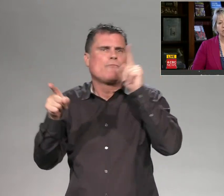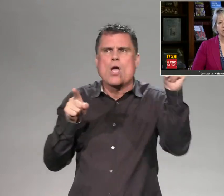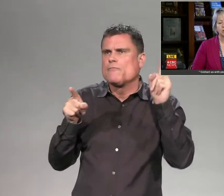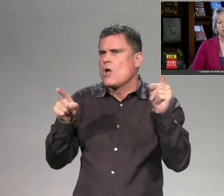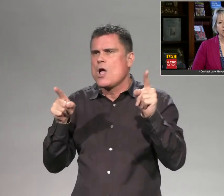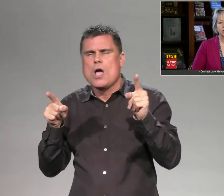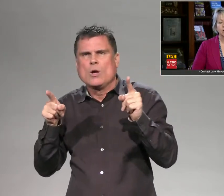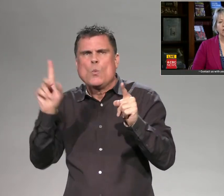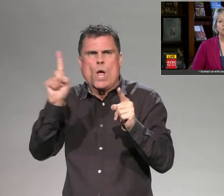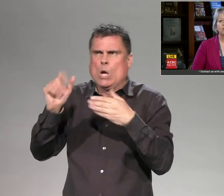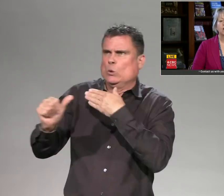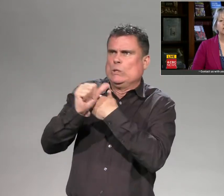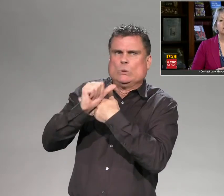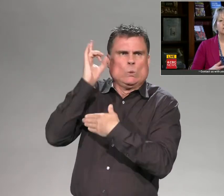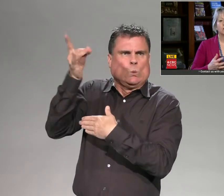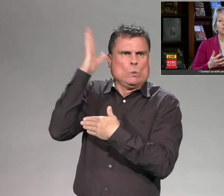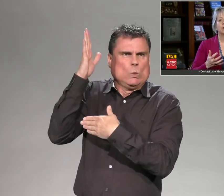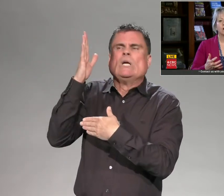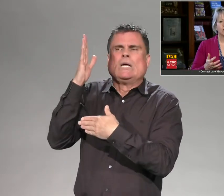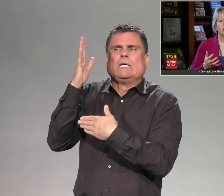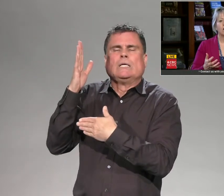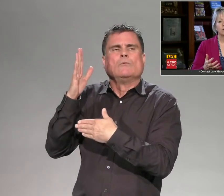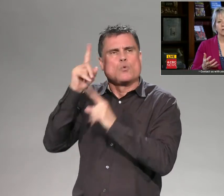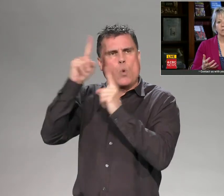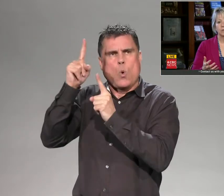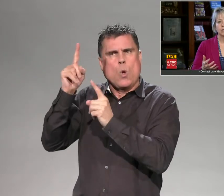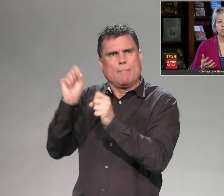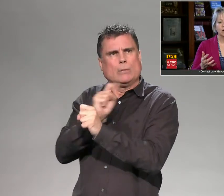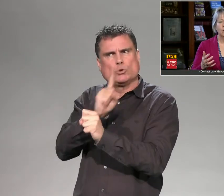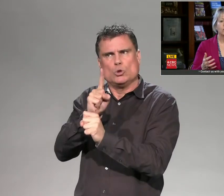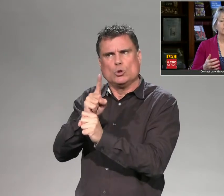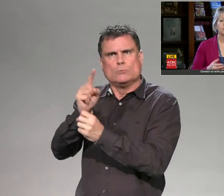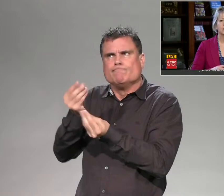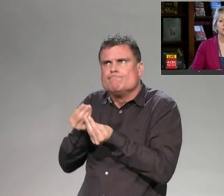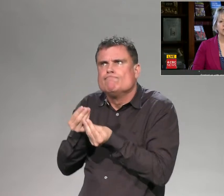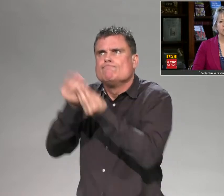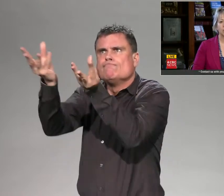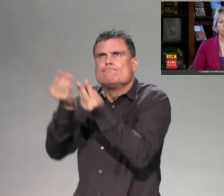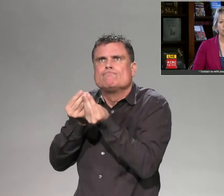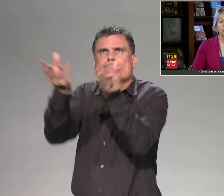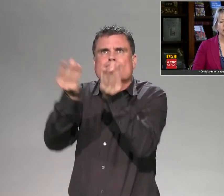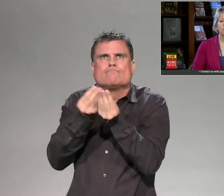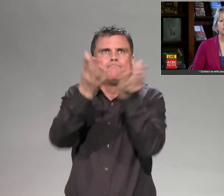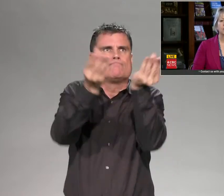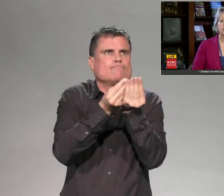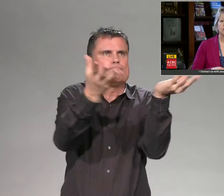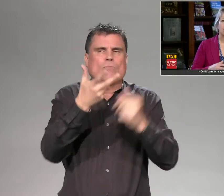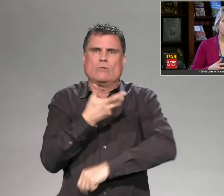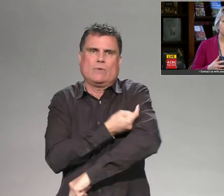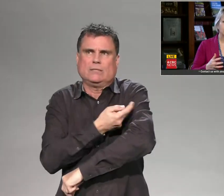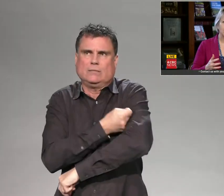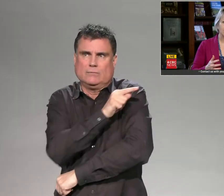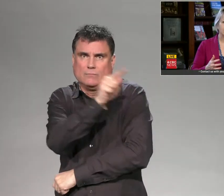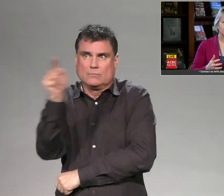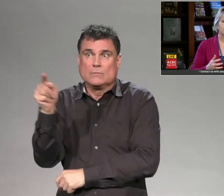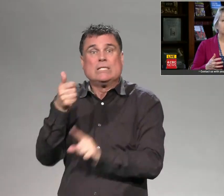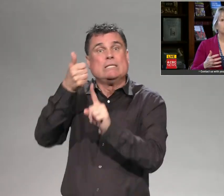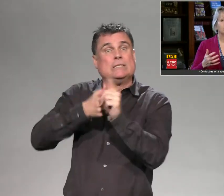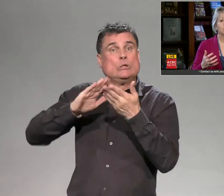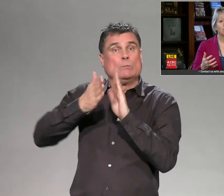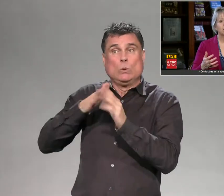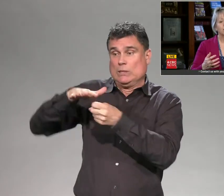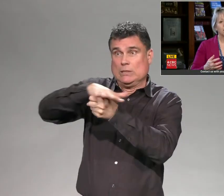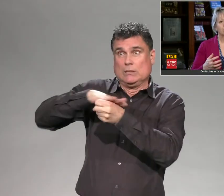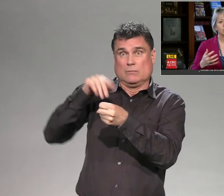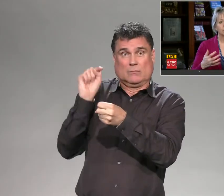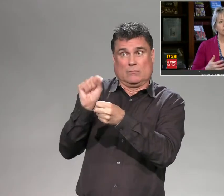McDonald mentioned earlier, we've gone to what we call a all of community, a whole of community approach, which means all of the adults, both